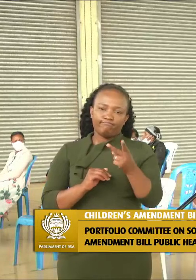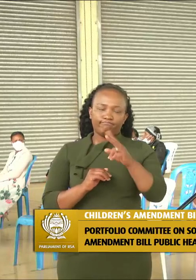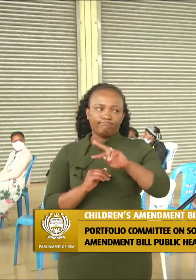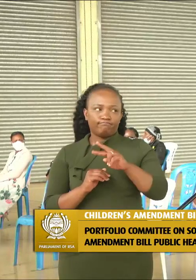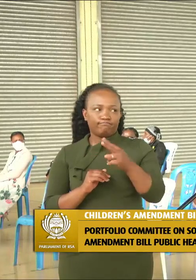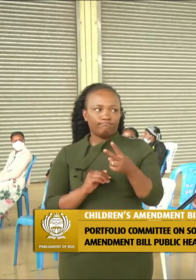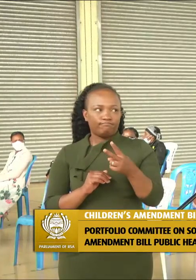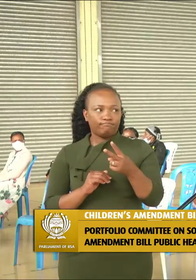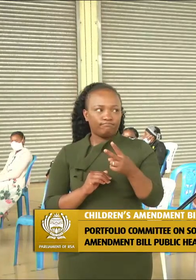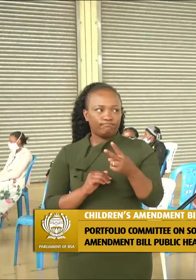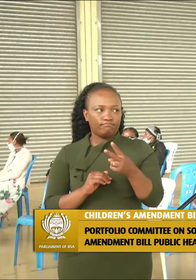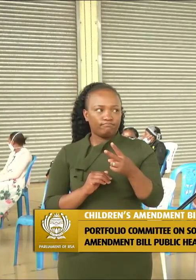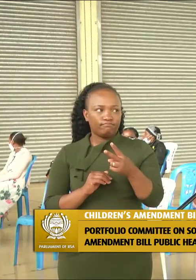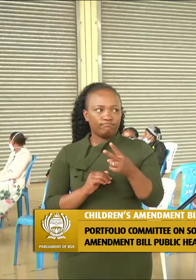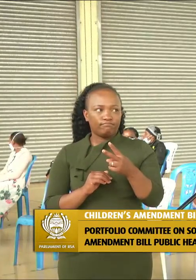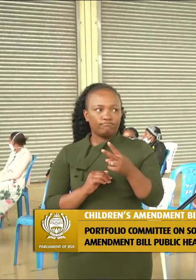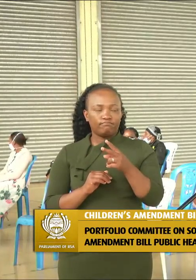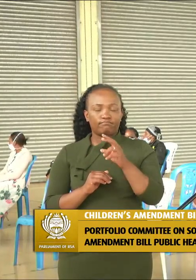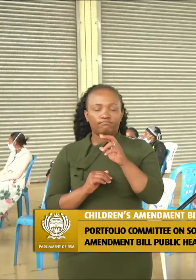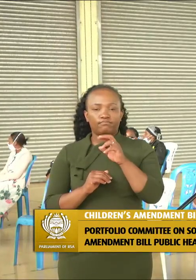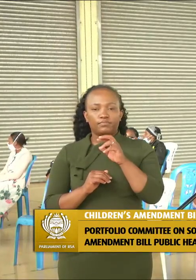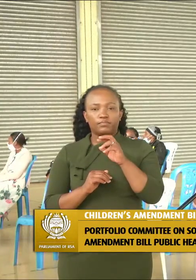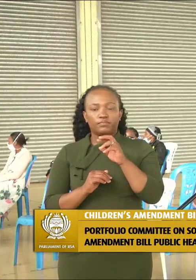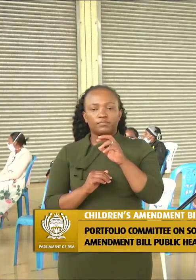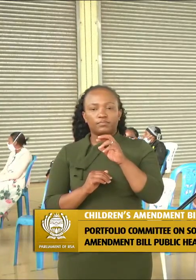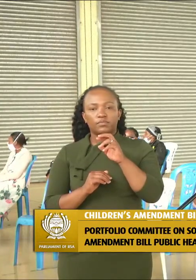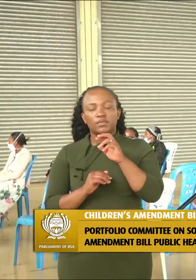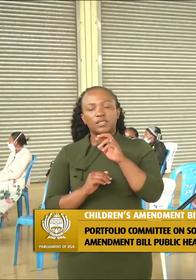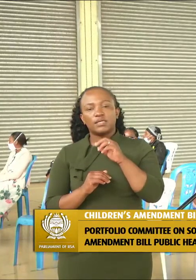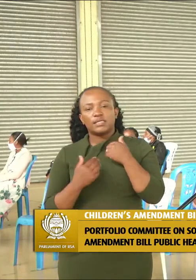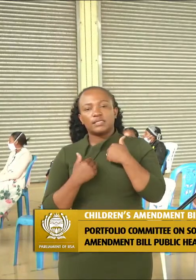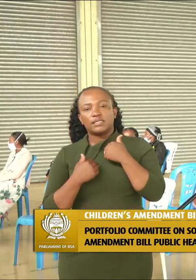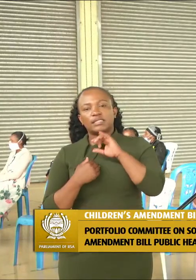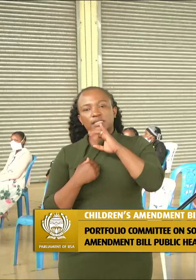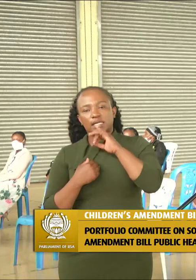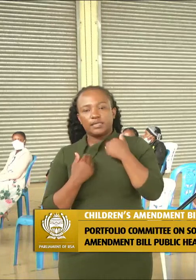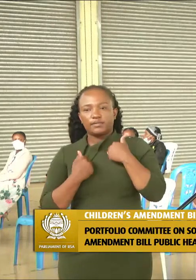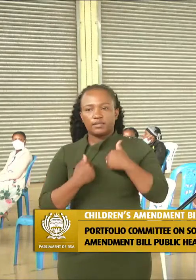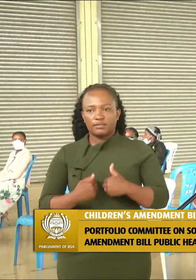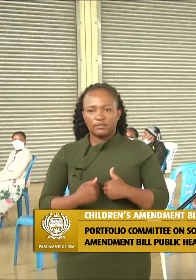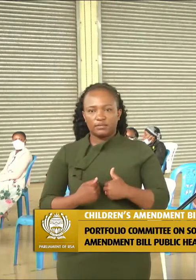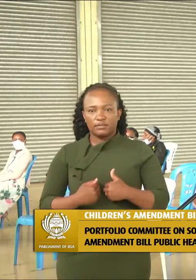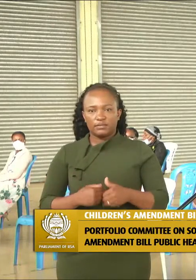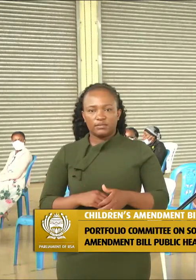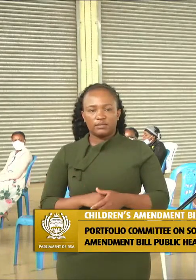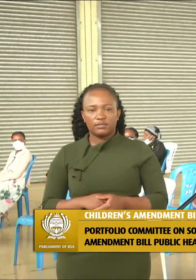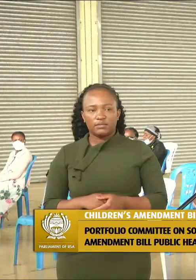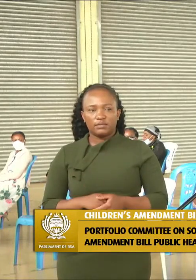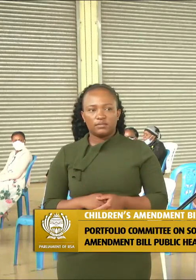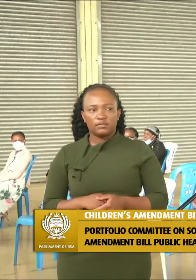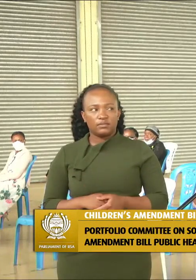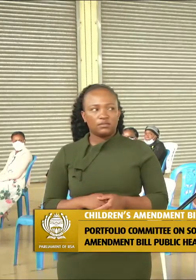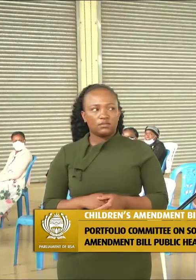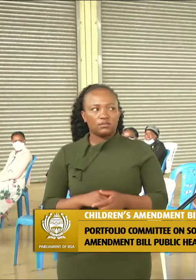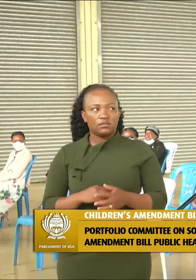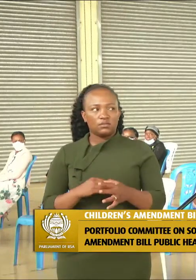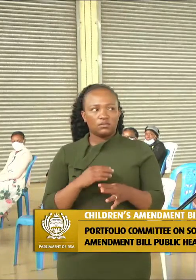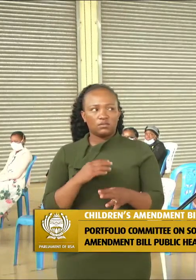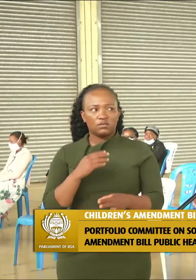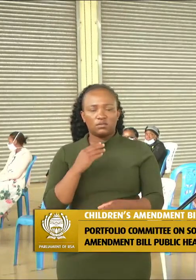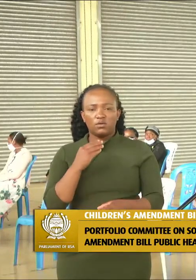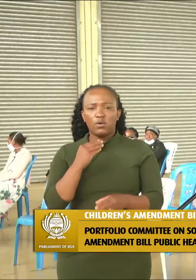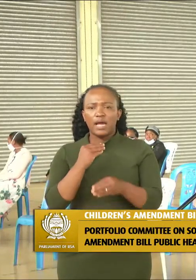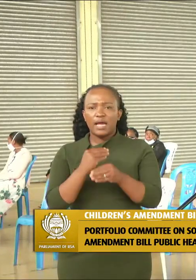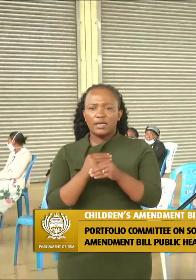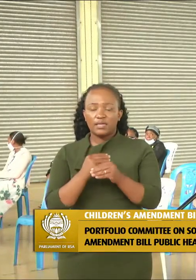Friday, Saturday, Sunday. ngeimpelasonto ngoLwesihlanu nangomgqibelo nesonto. When you add the numbers up, it works out to 5